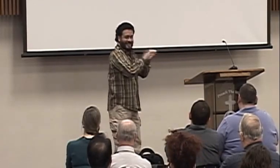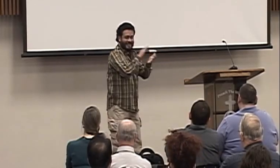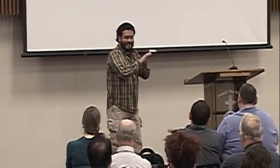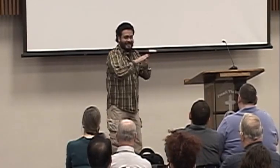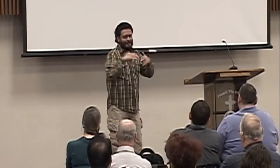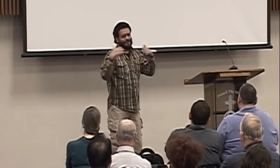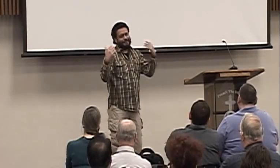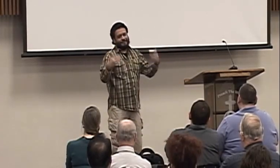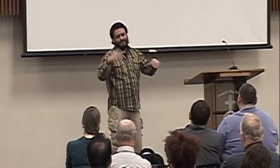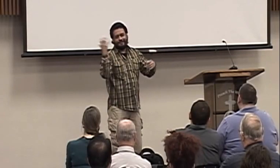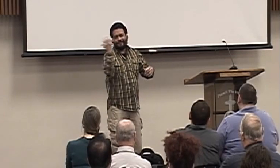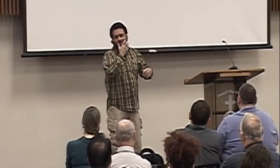video.